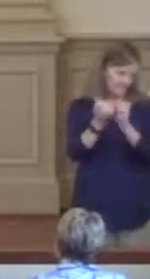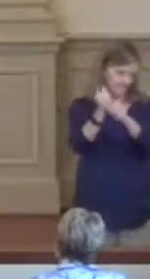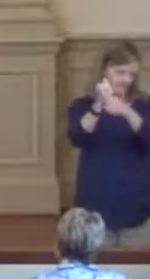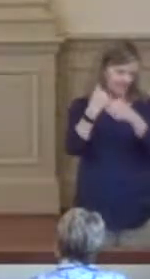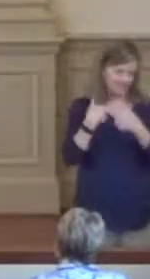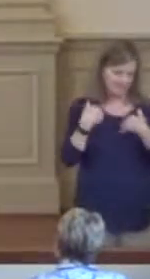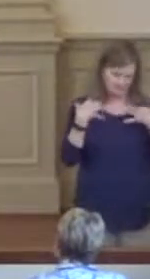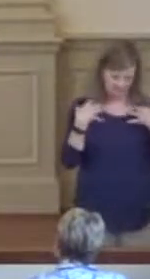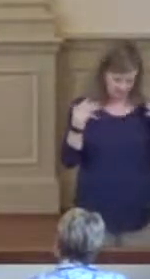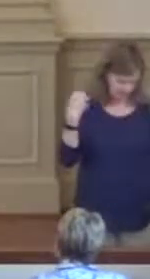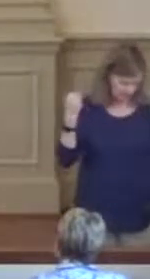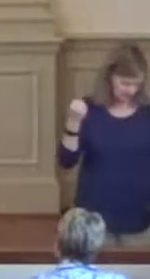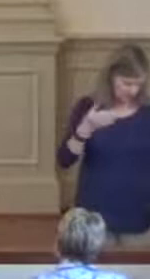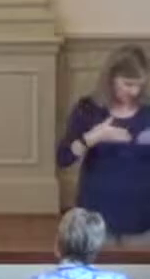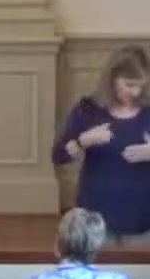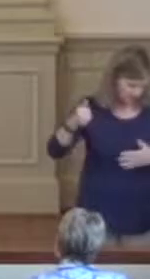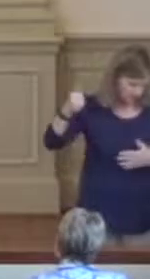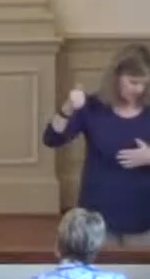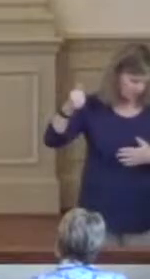me stronger.